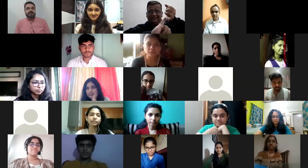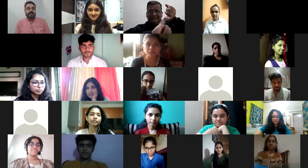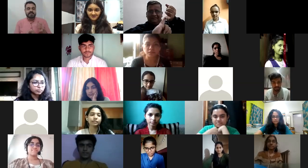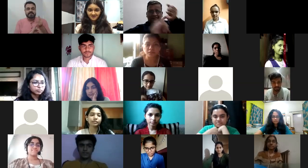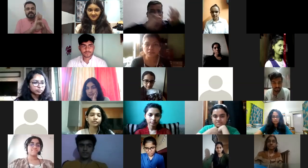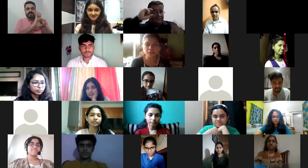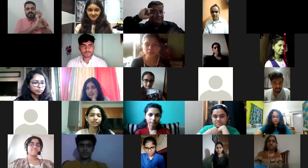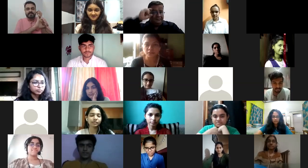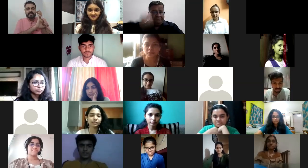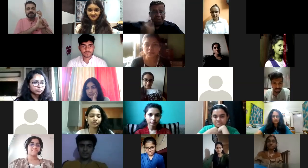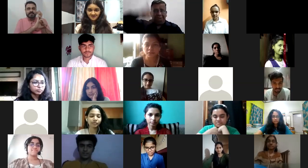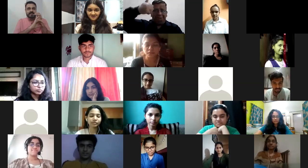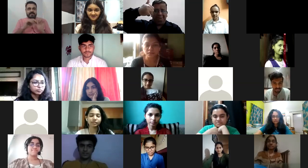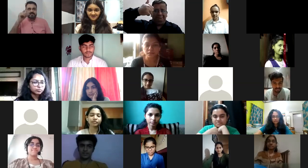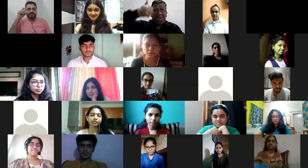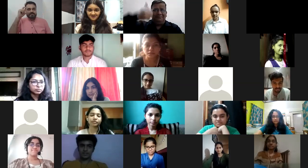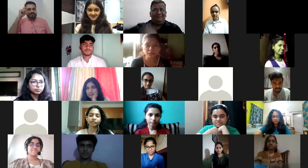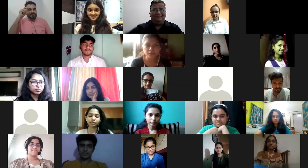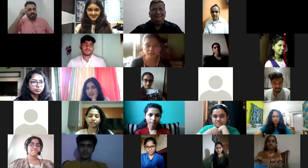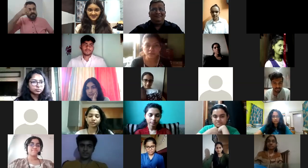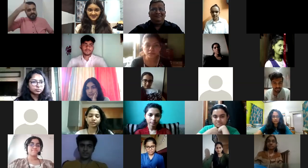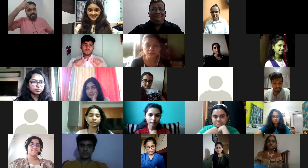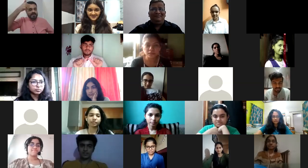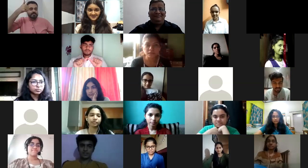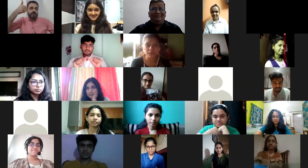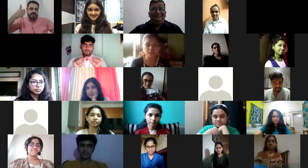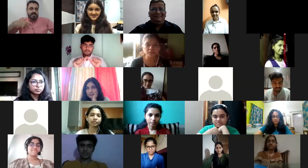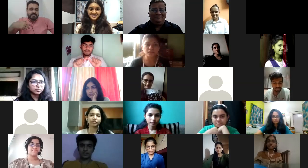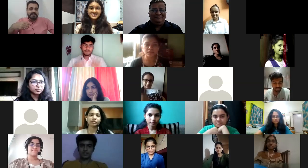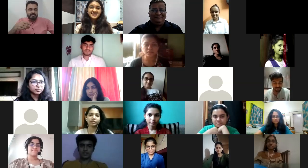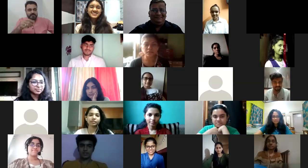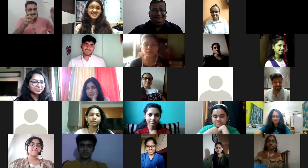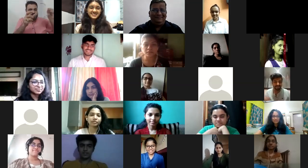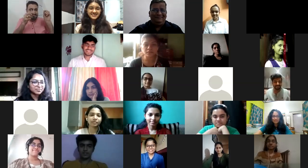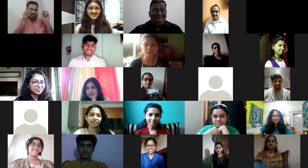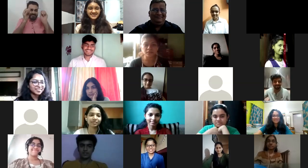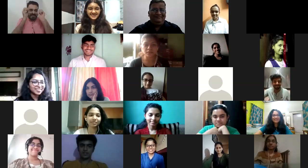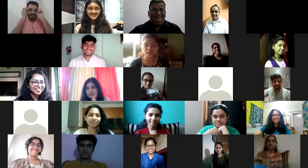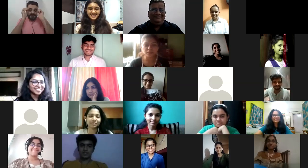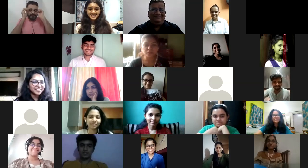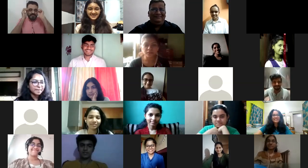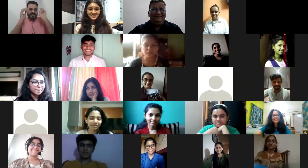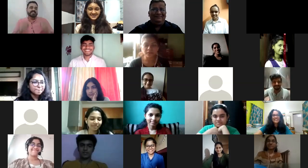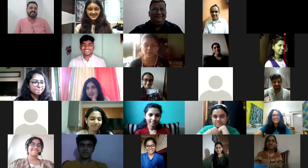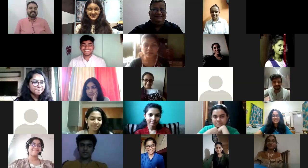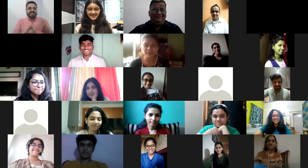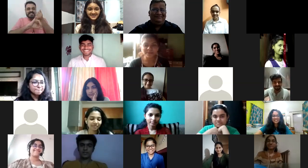S, this S, chashma pen ke boss. At least he thinks I'm the boss. So okay, so he says